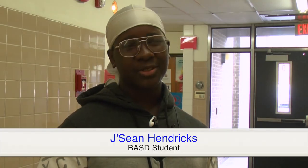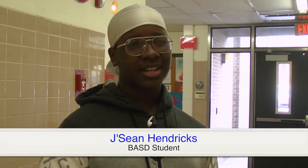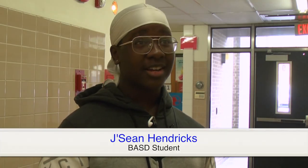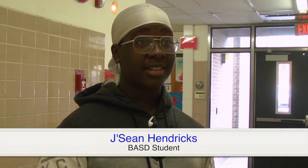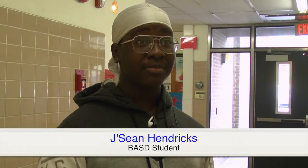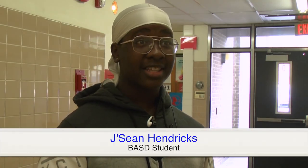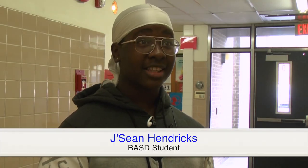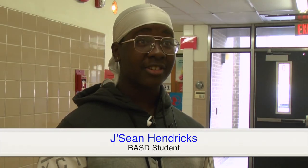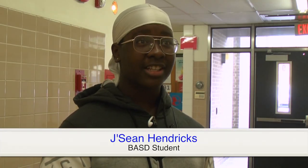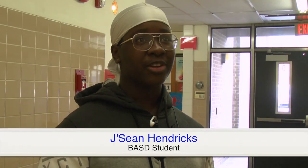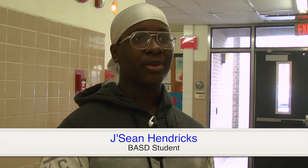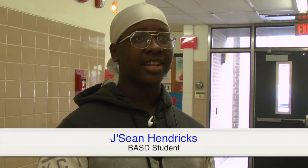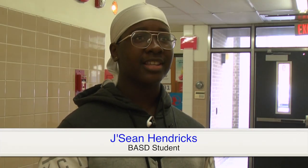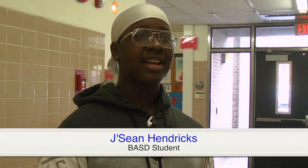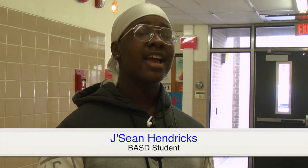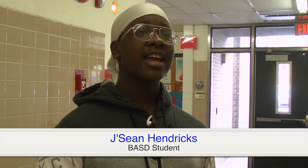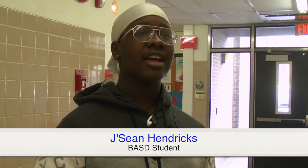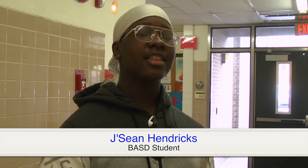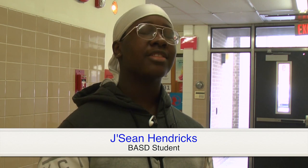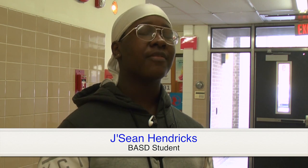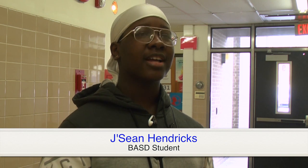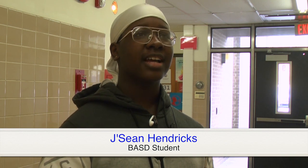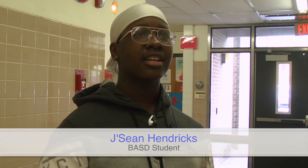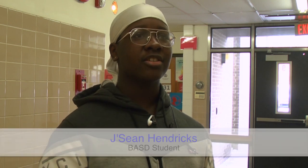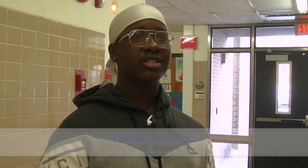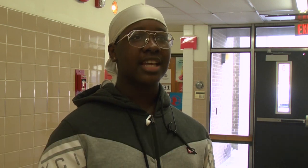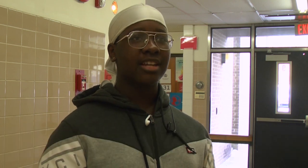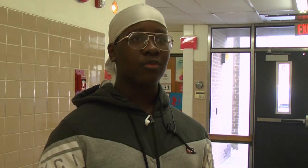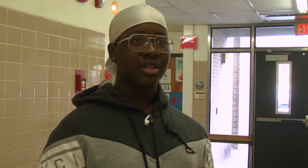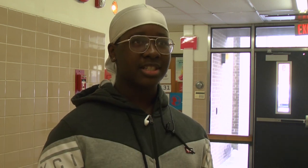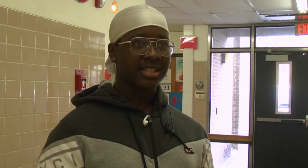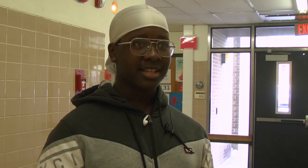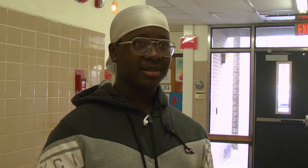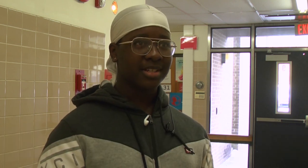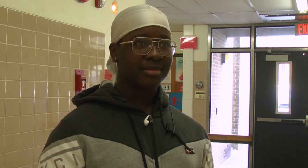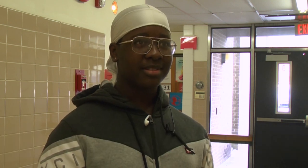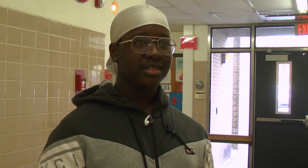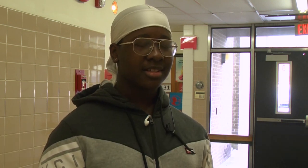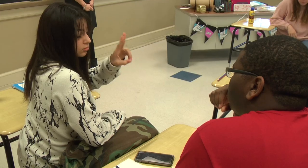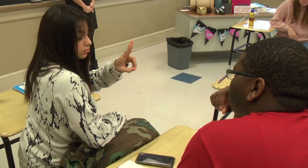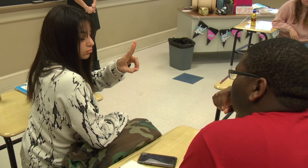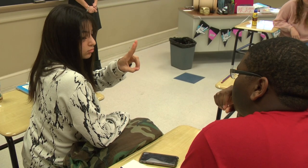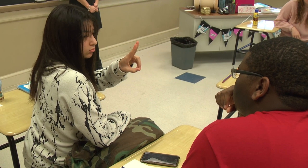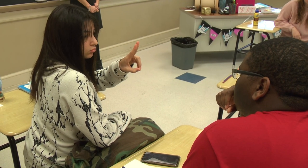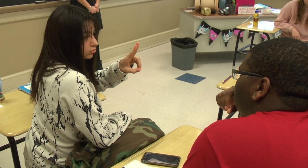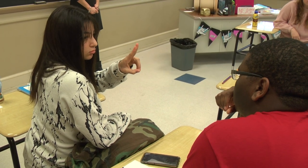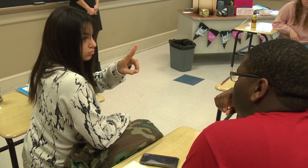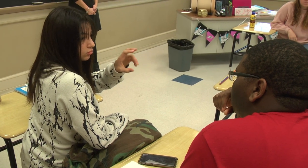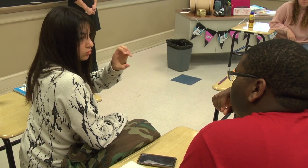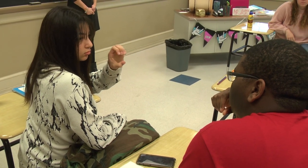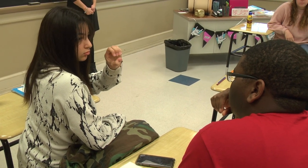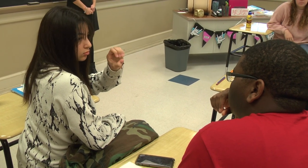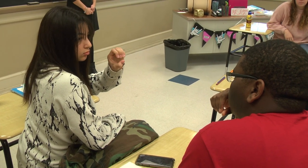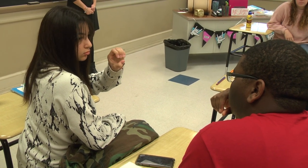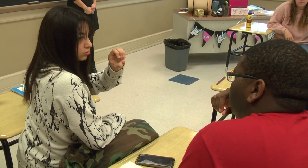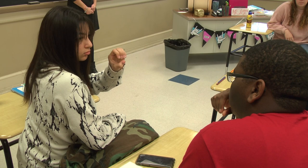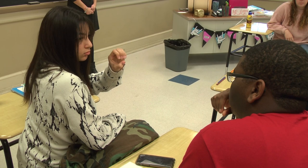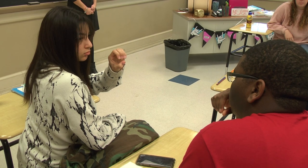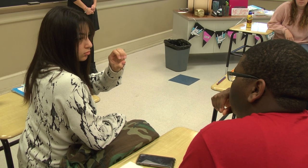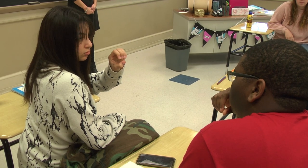jokes out and me literally not knowing anything and now that the fact that I can understand of what she's saying sometimes it's crazy I went to a painting class and there was a